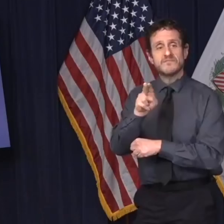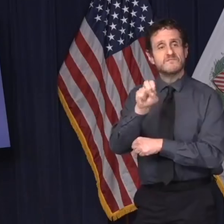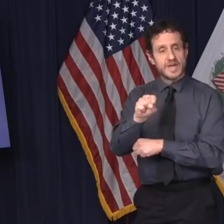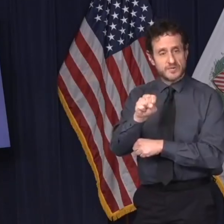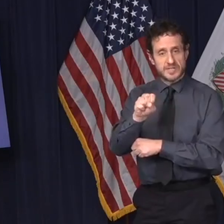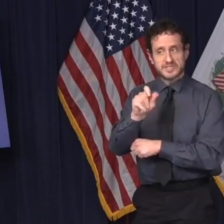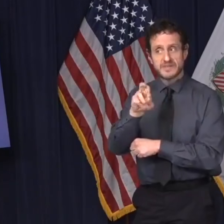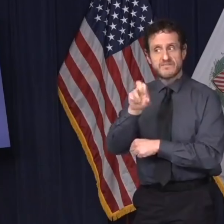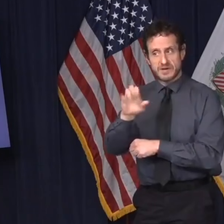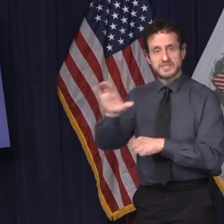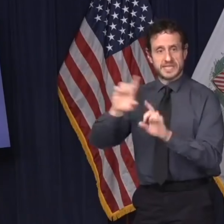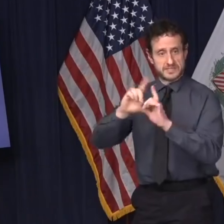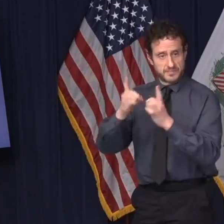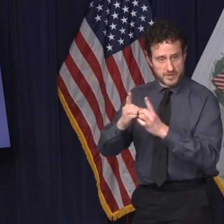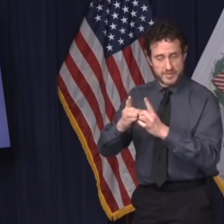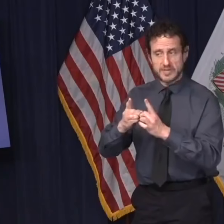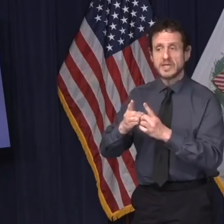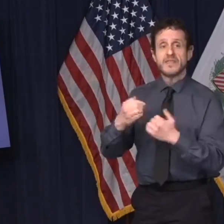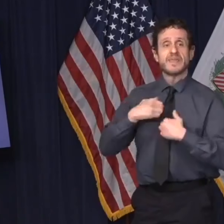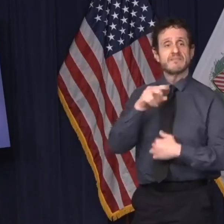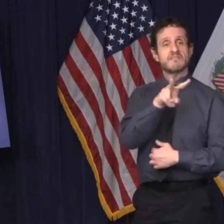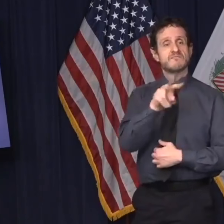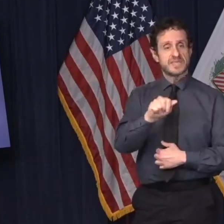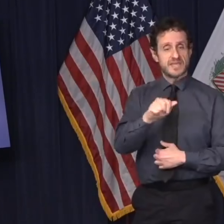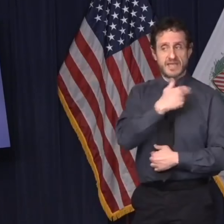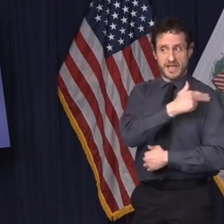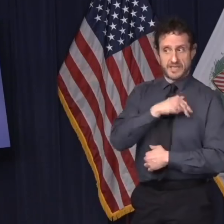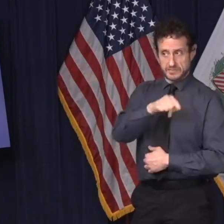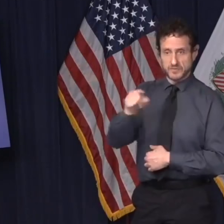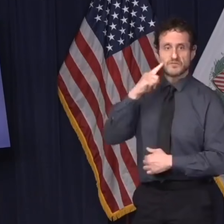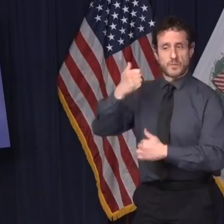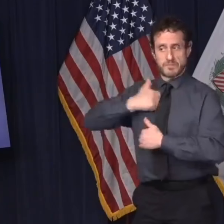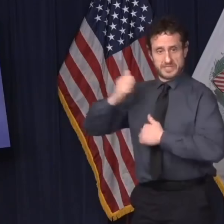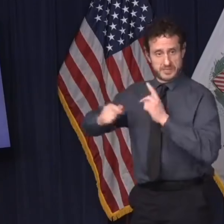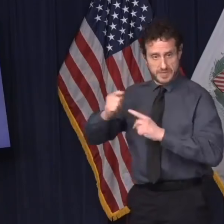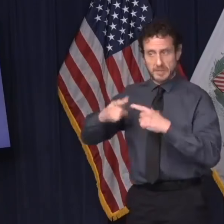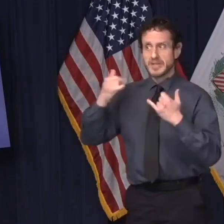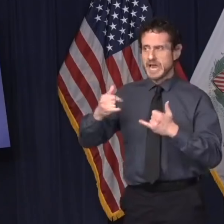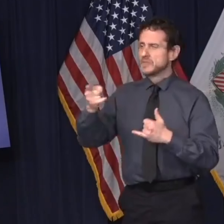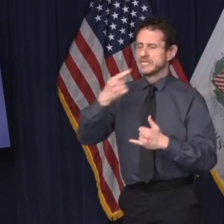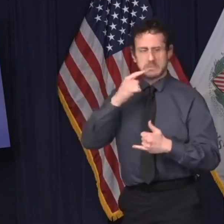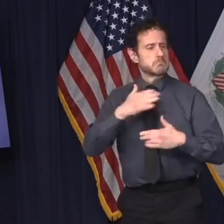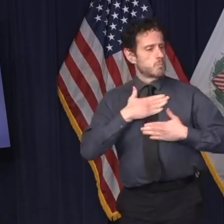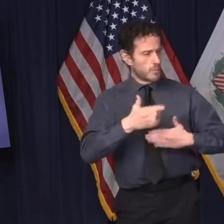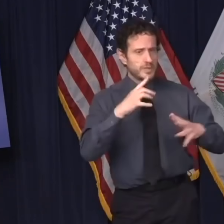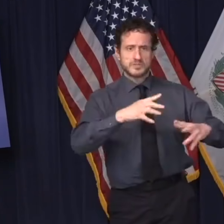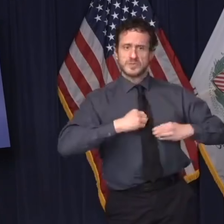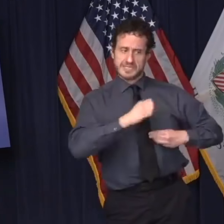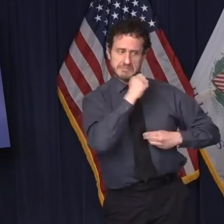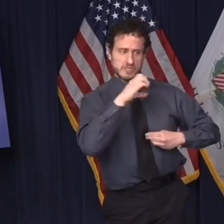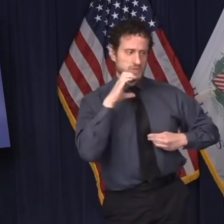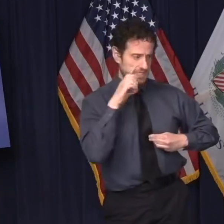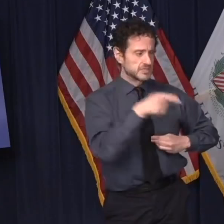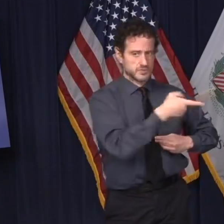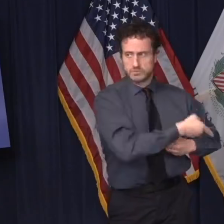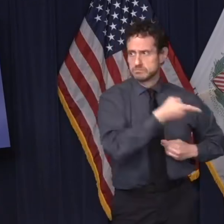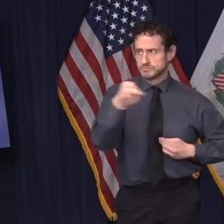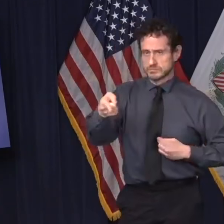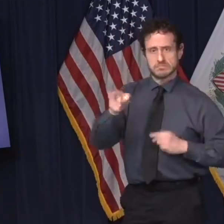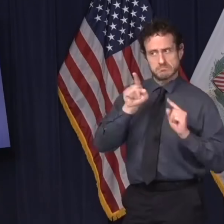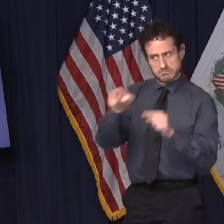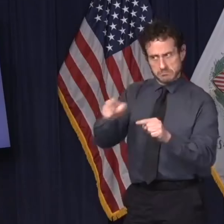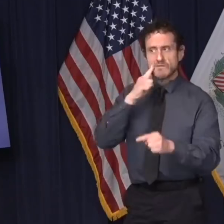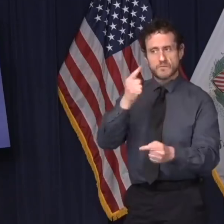existing bed capacity at VA hospitals so that our seniors can isolate and receive medical treatment there if